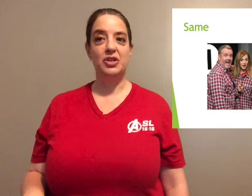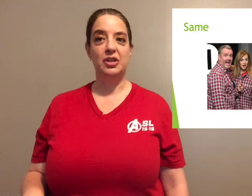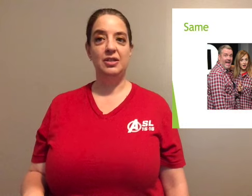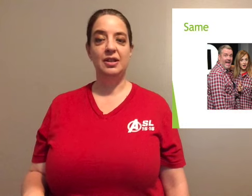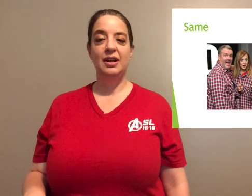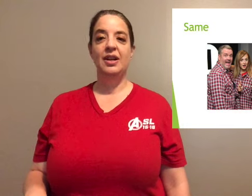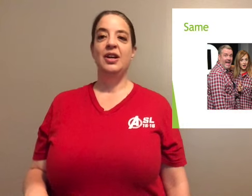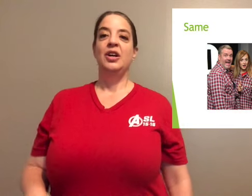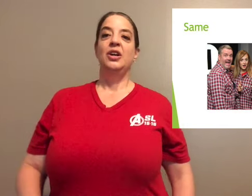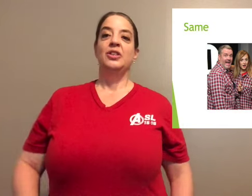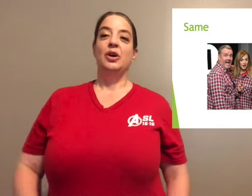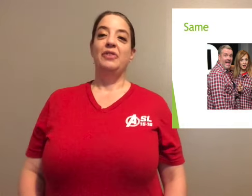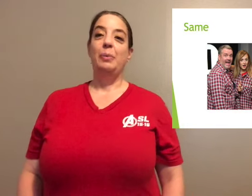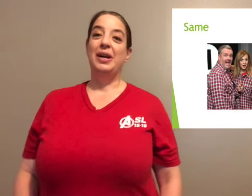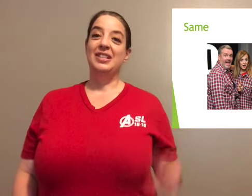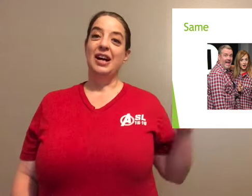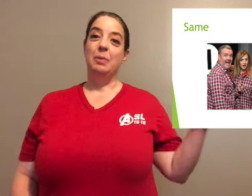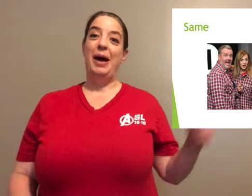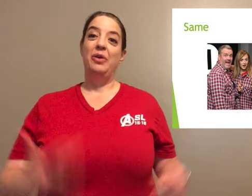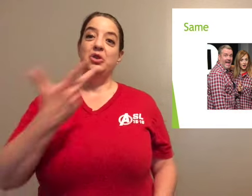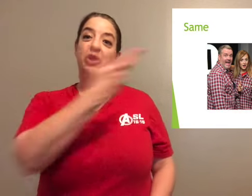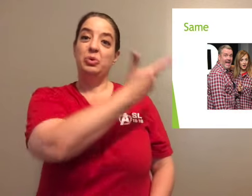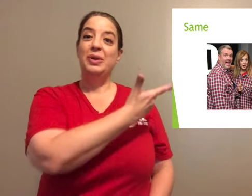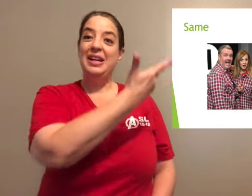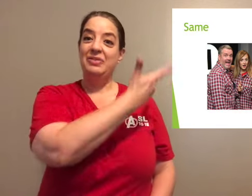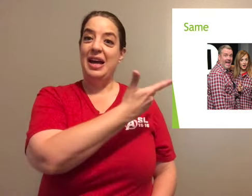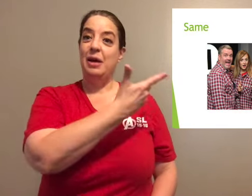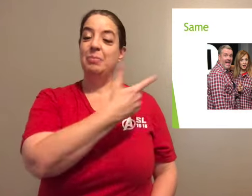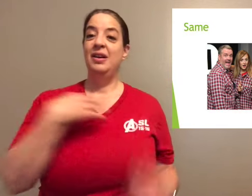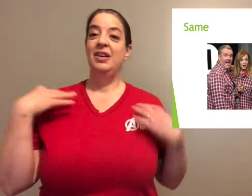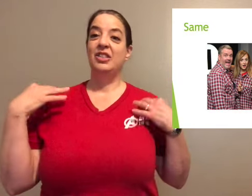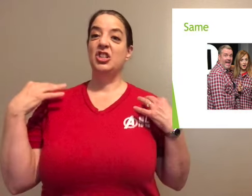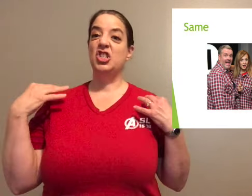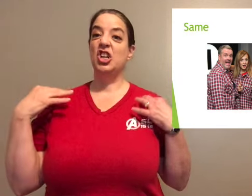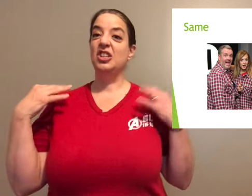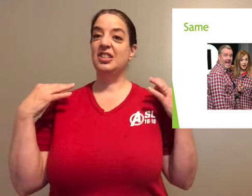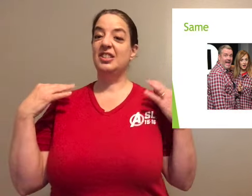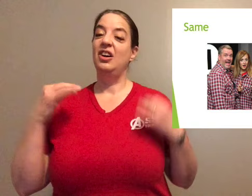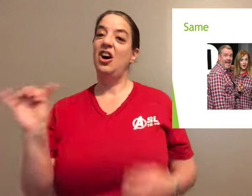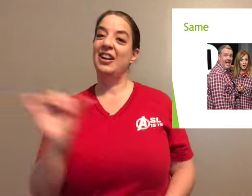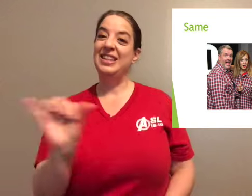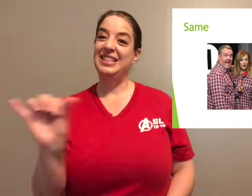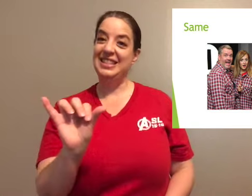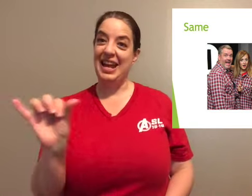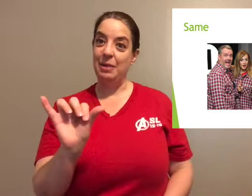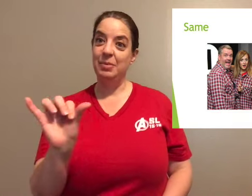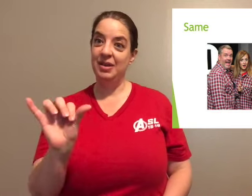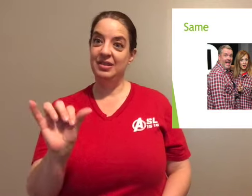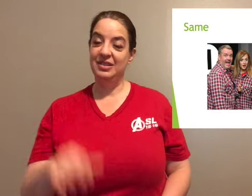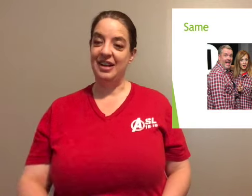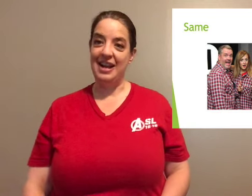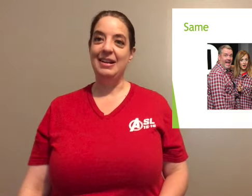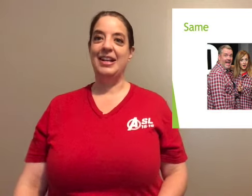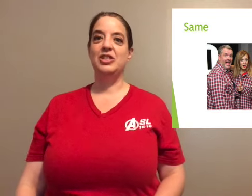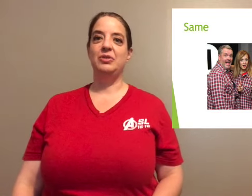directional. So if I wanted to talk about the three of them, their shirts are the same, right? I can do